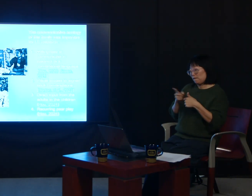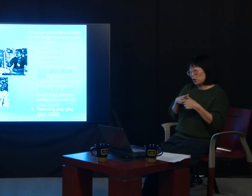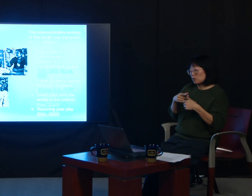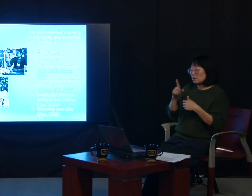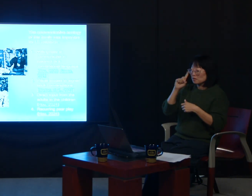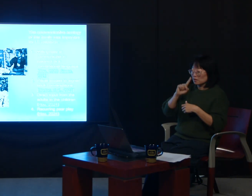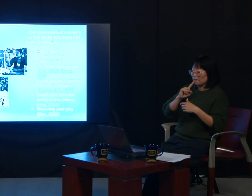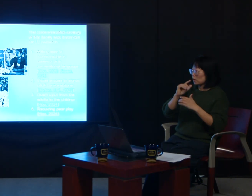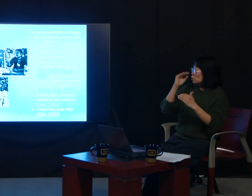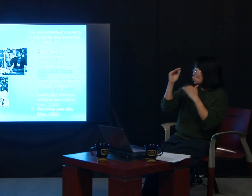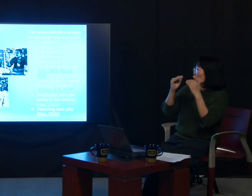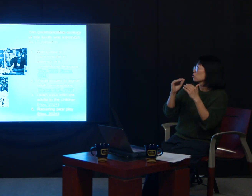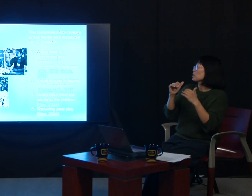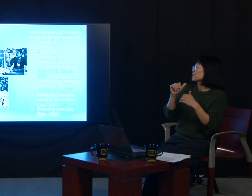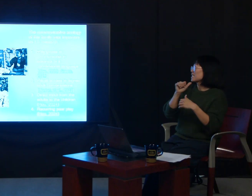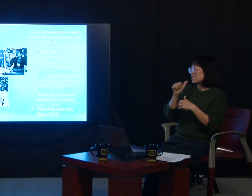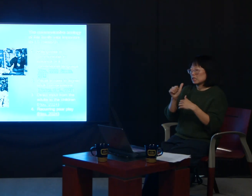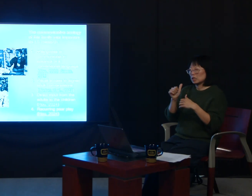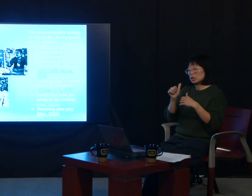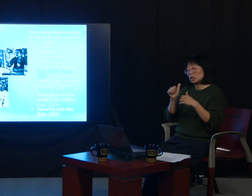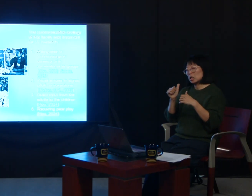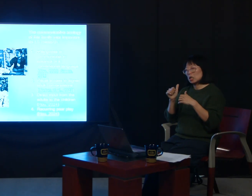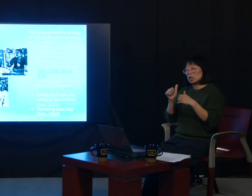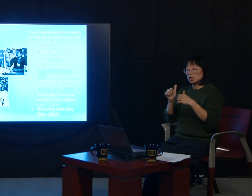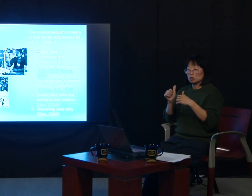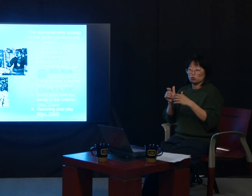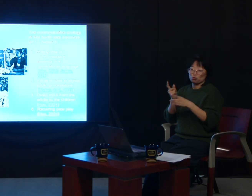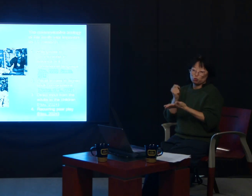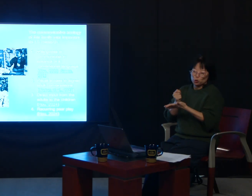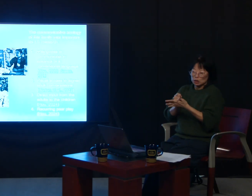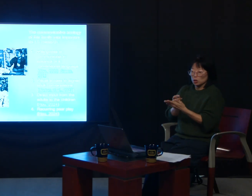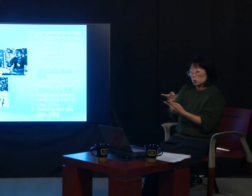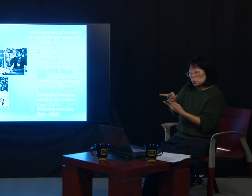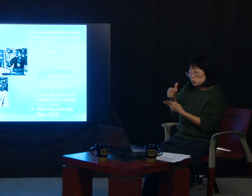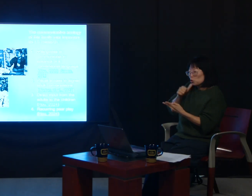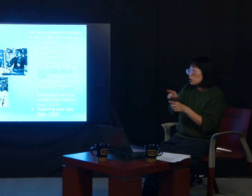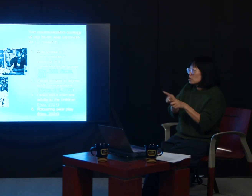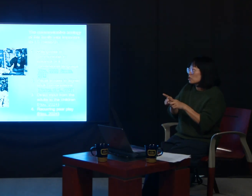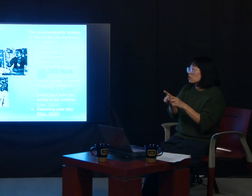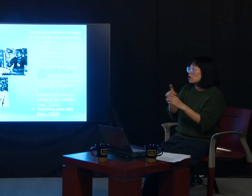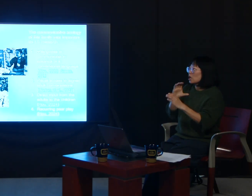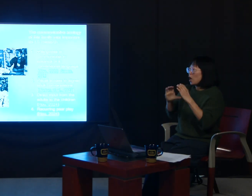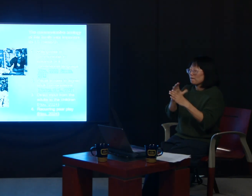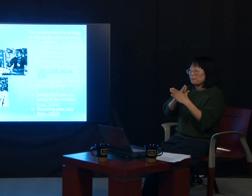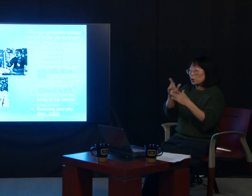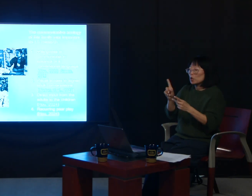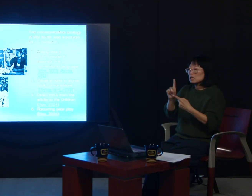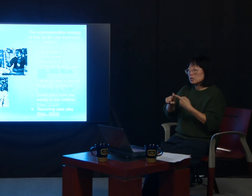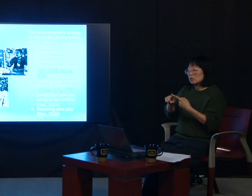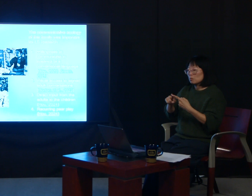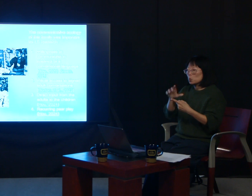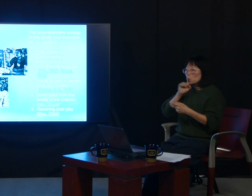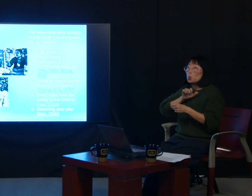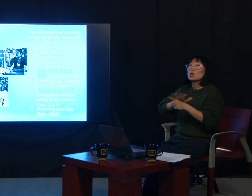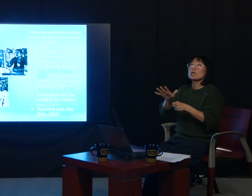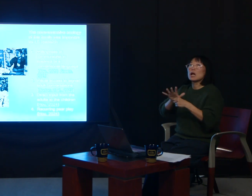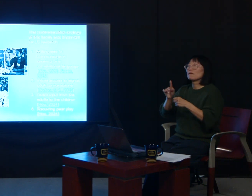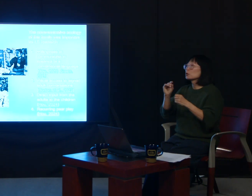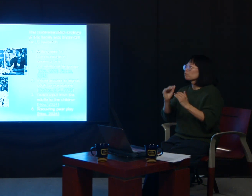Because the first deaf adult didn't treat the two girls as conversational partners until they were old